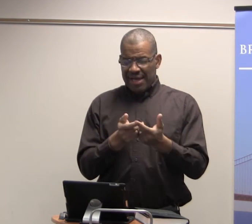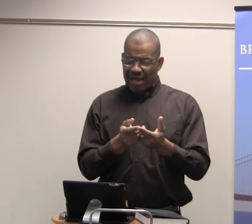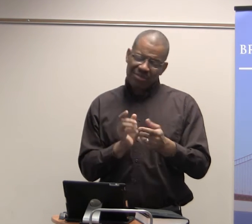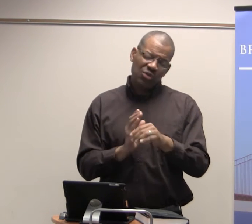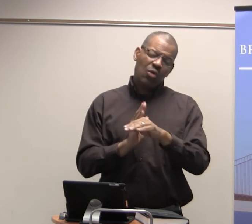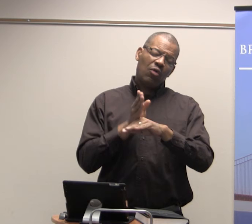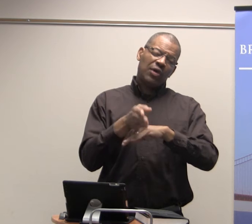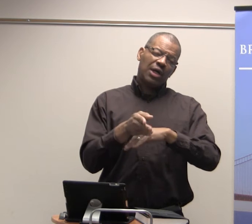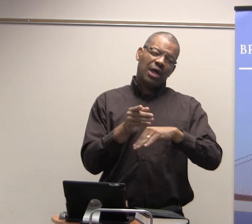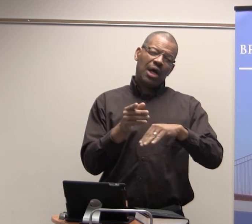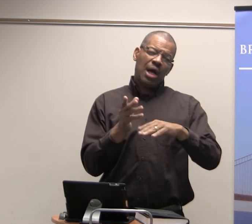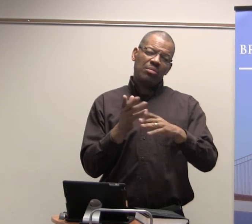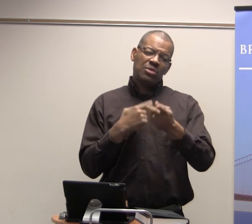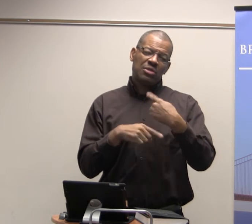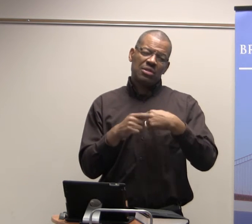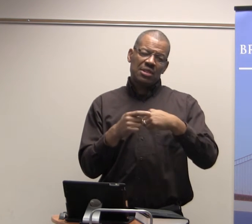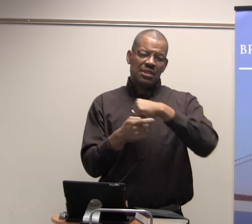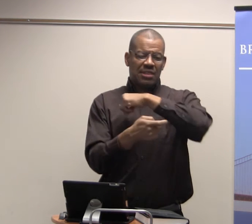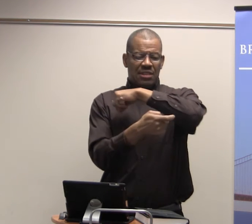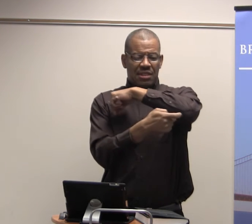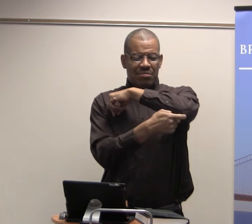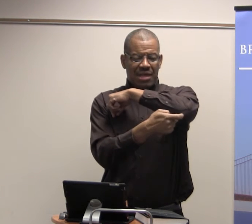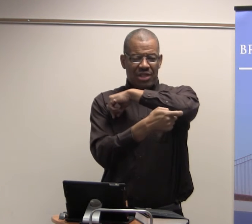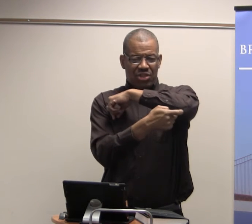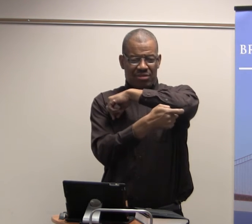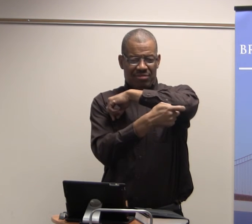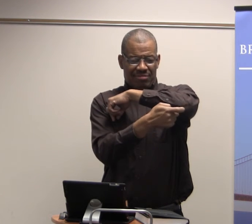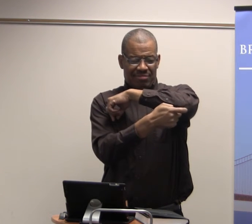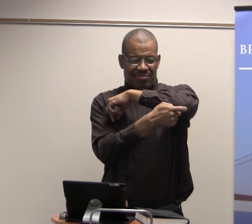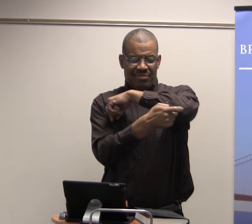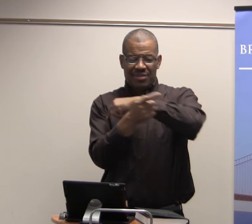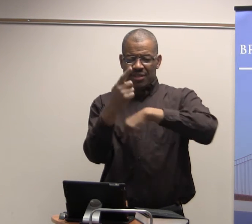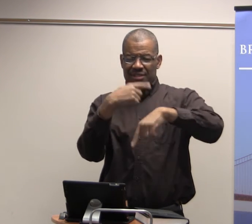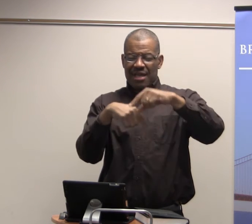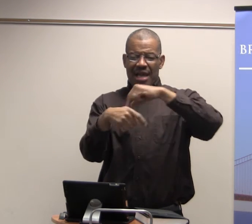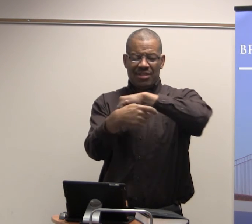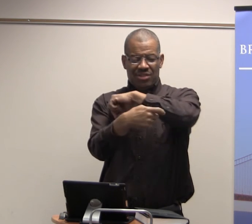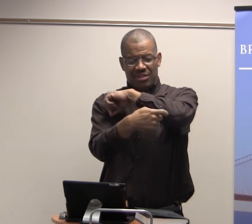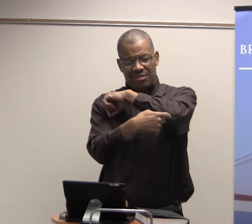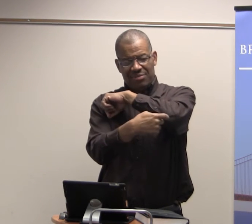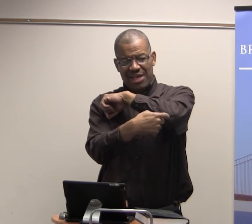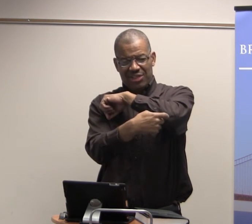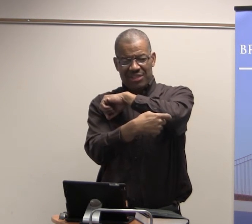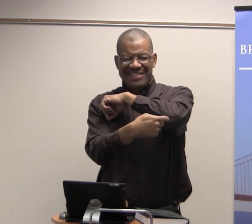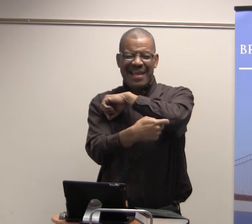How to overcome temptation. The sign is temptation. Tempt.